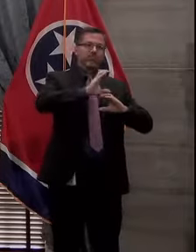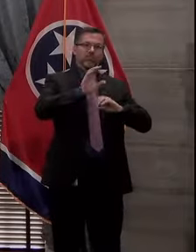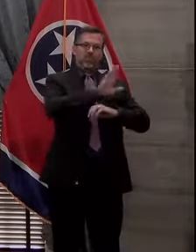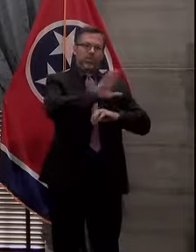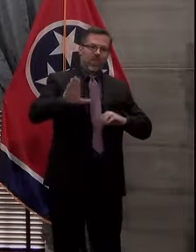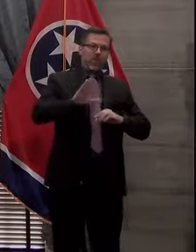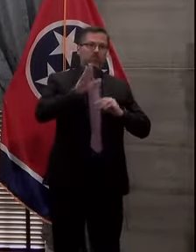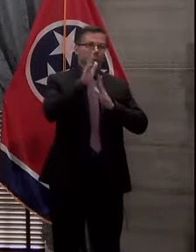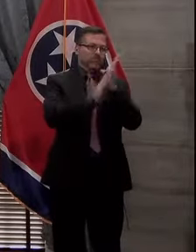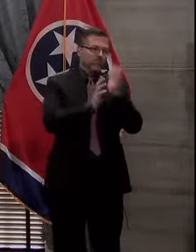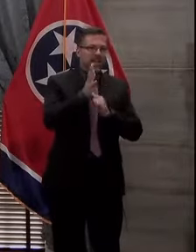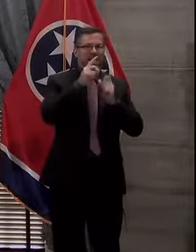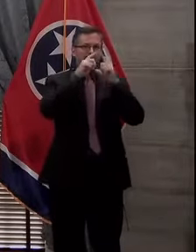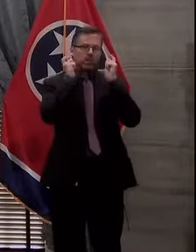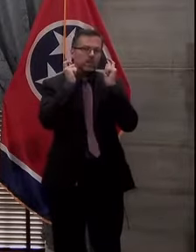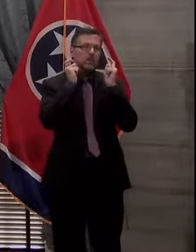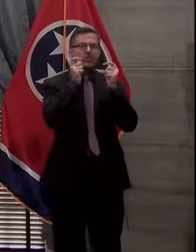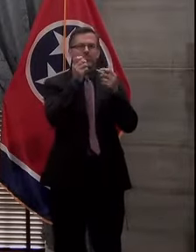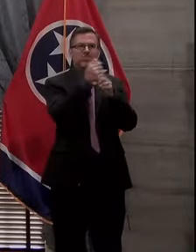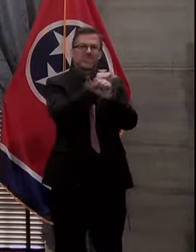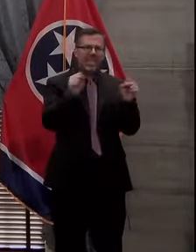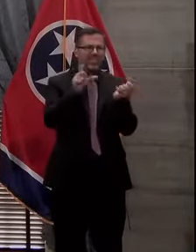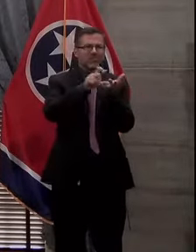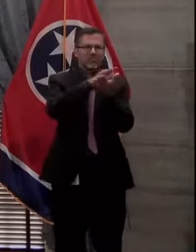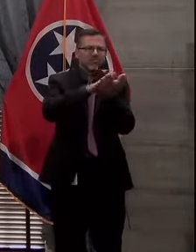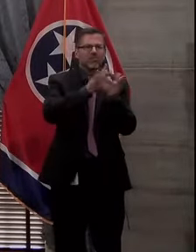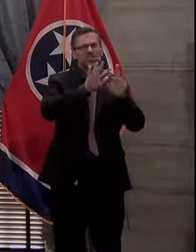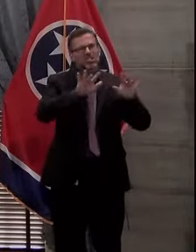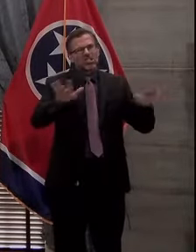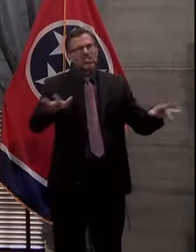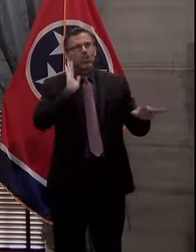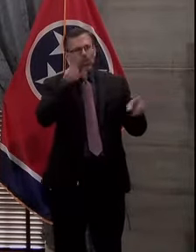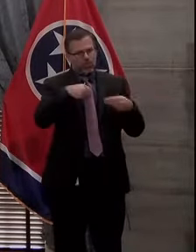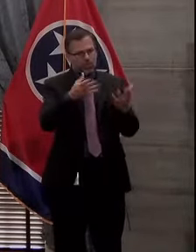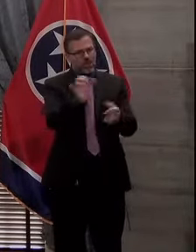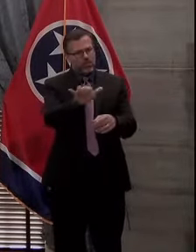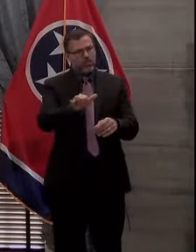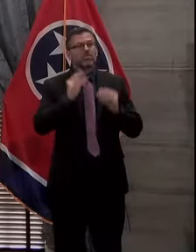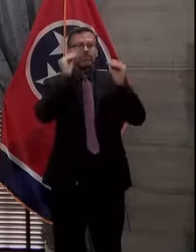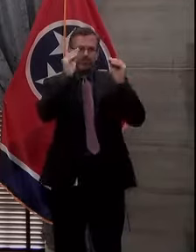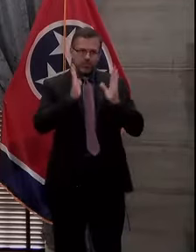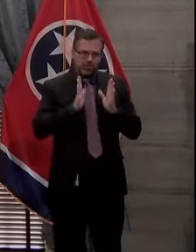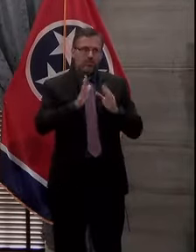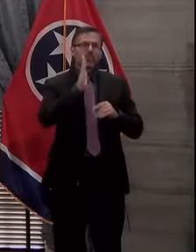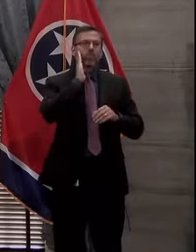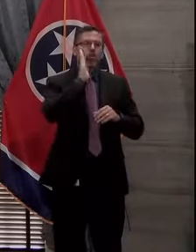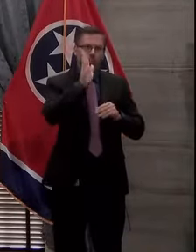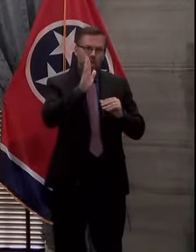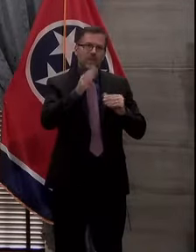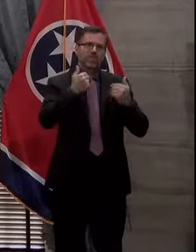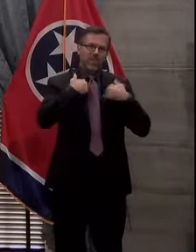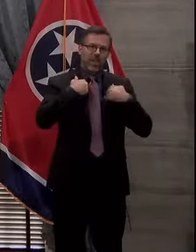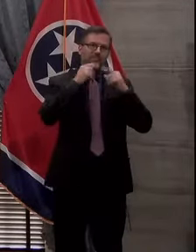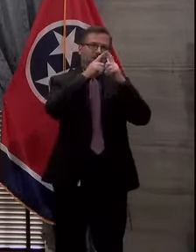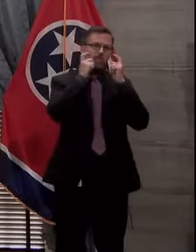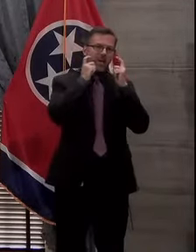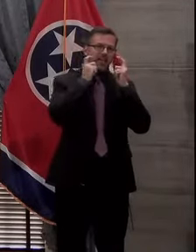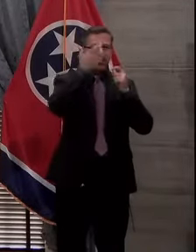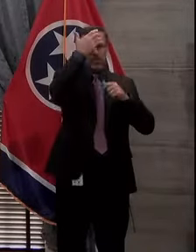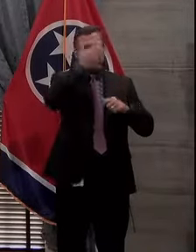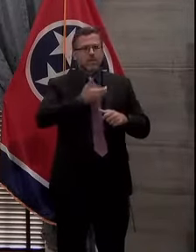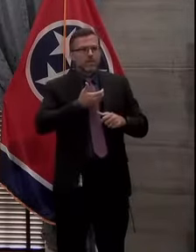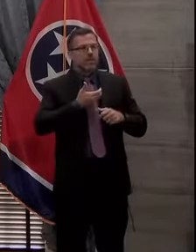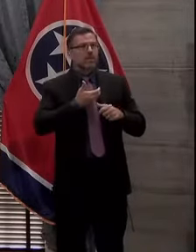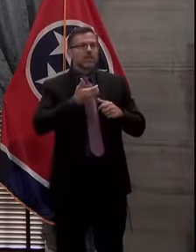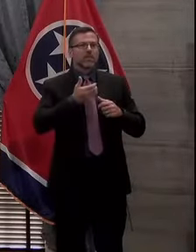to provide as much safety material and equipment as possible. But our teachers will receive masks, face guards,